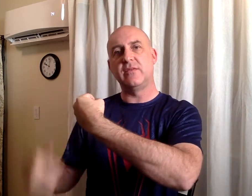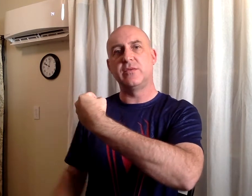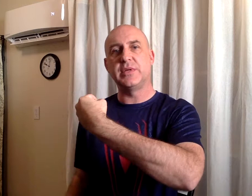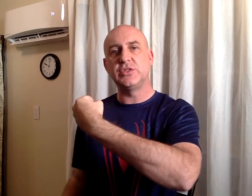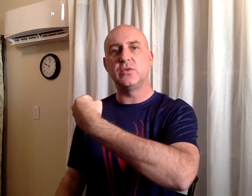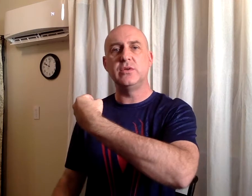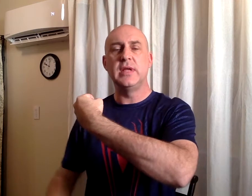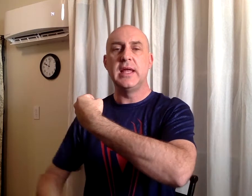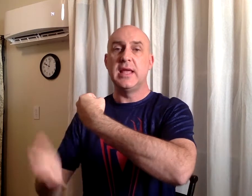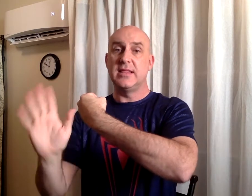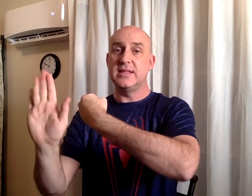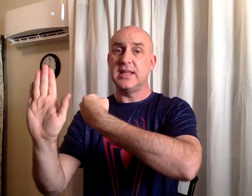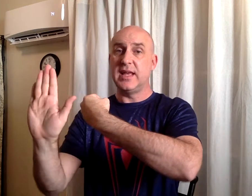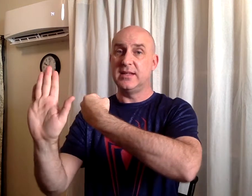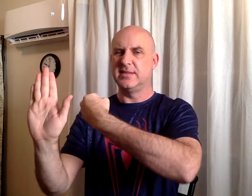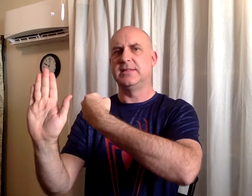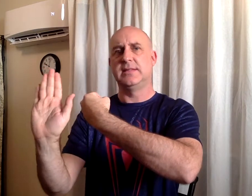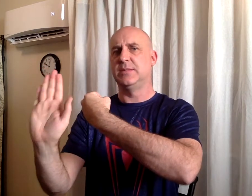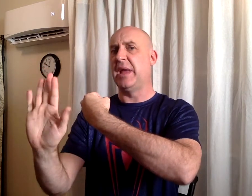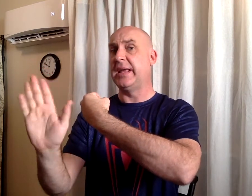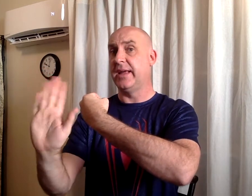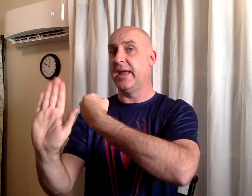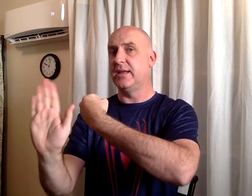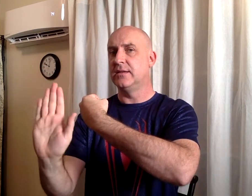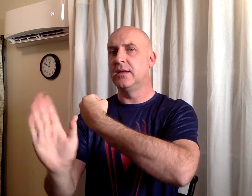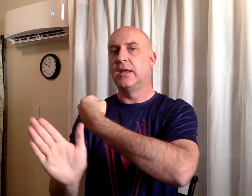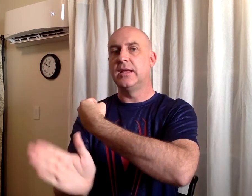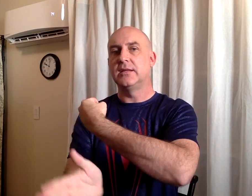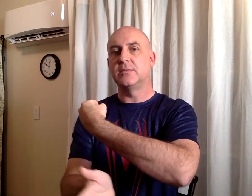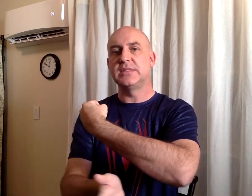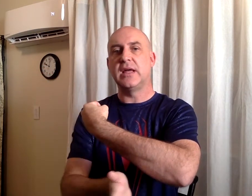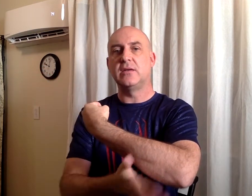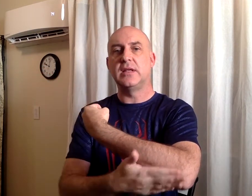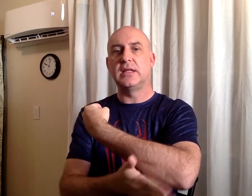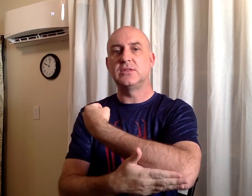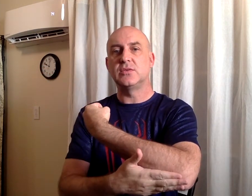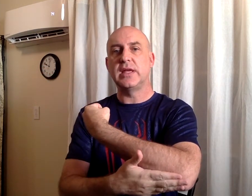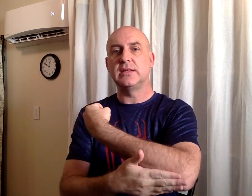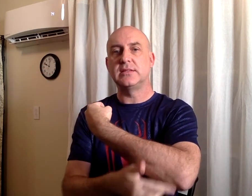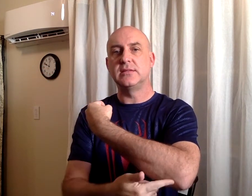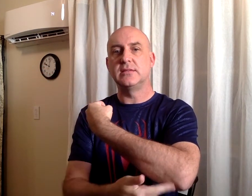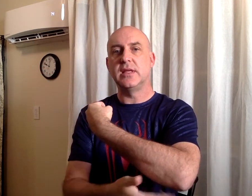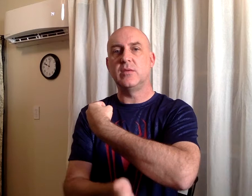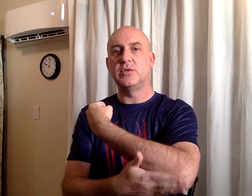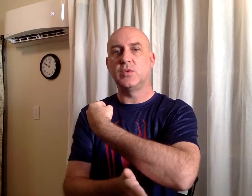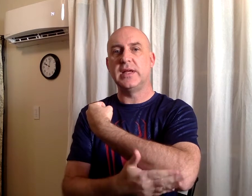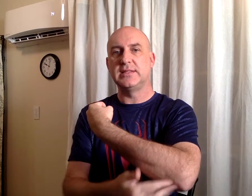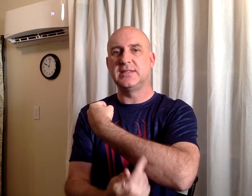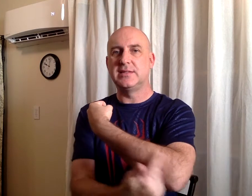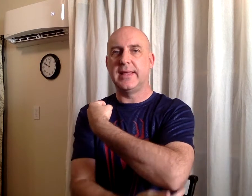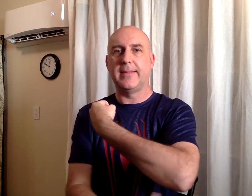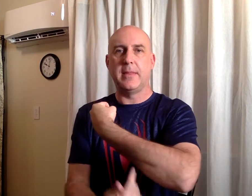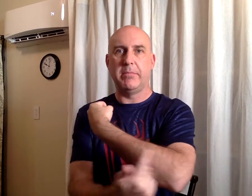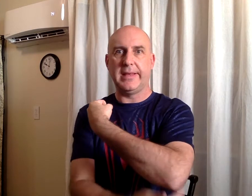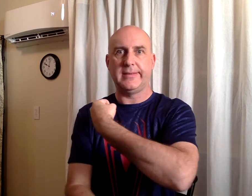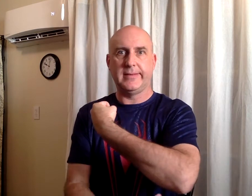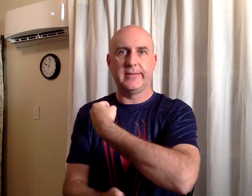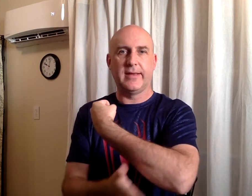with my shoulder. This hand, this is the spanking hand, it comes down and strikes the elbow twice. This is like the butt. Okay,